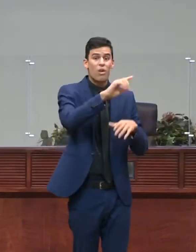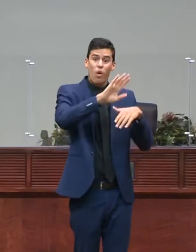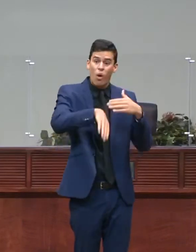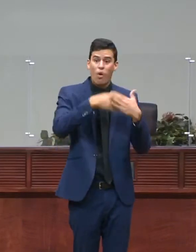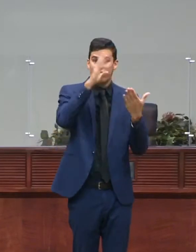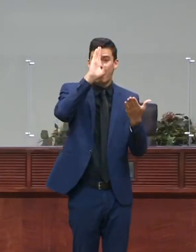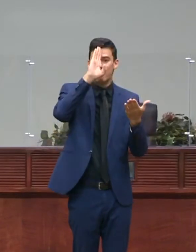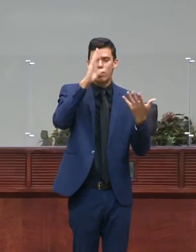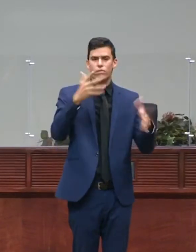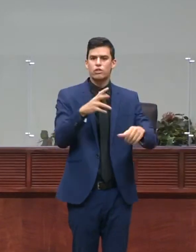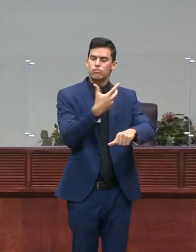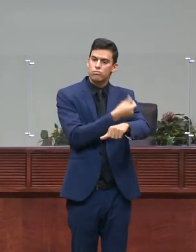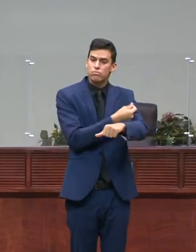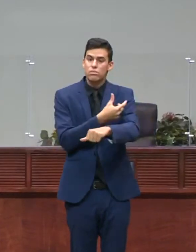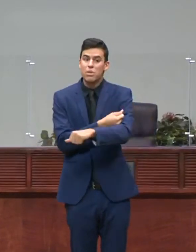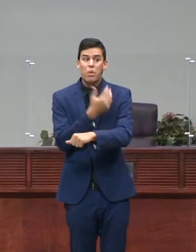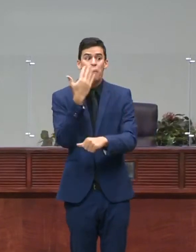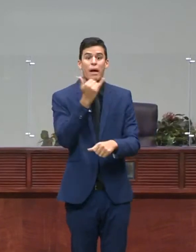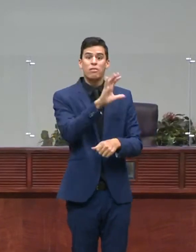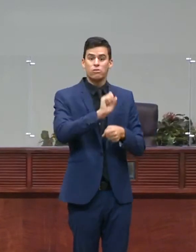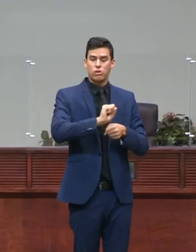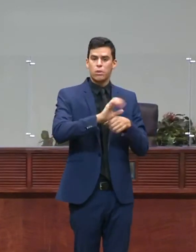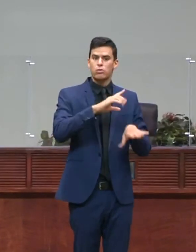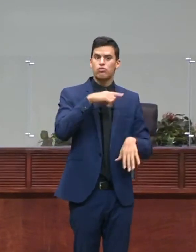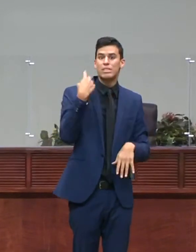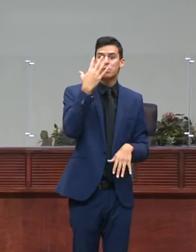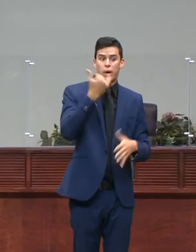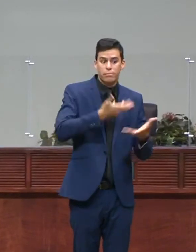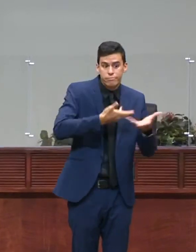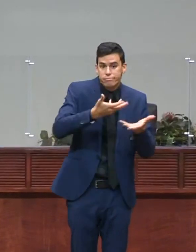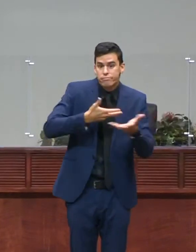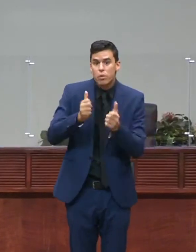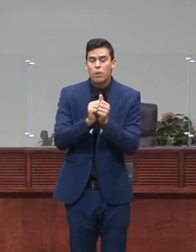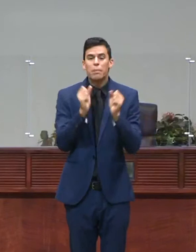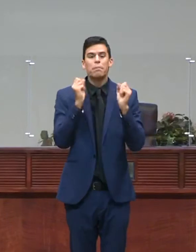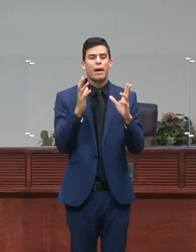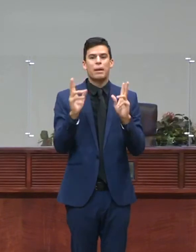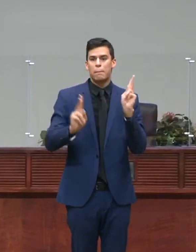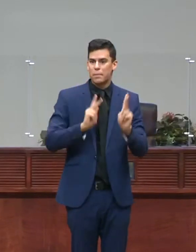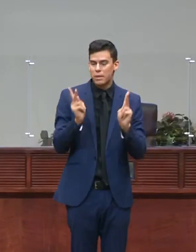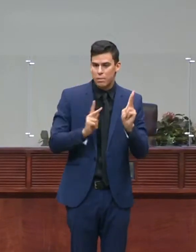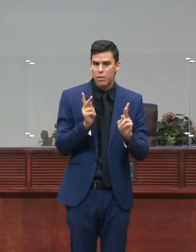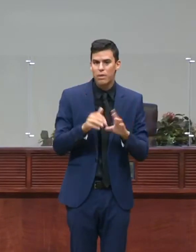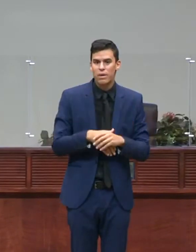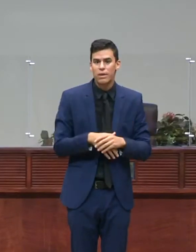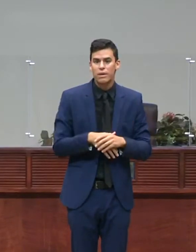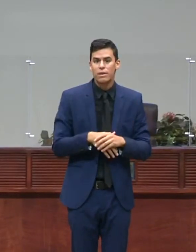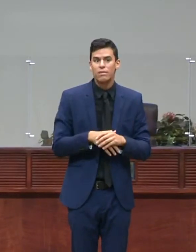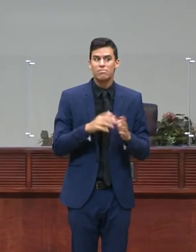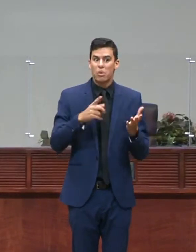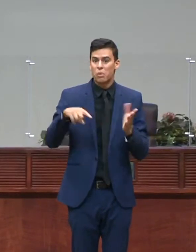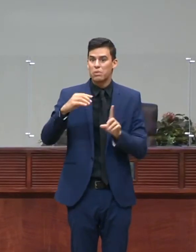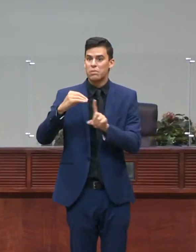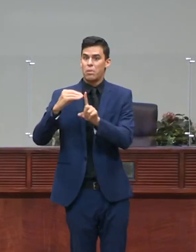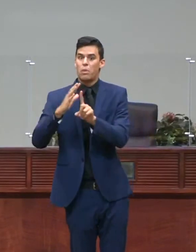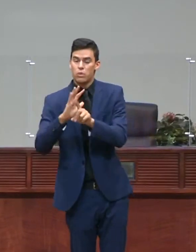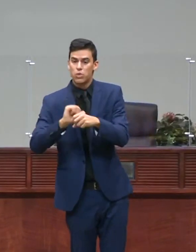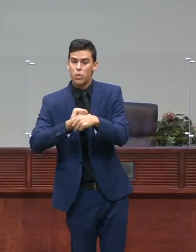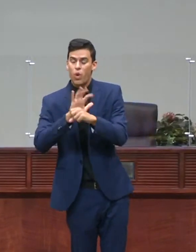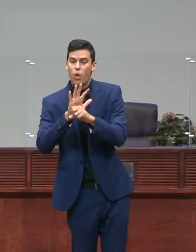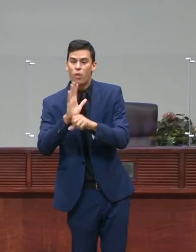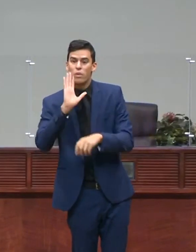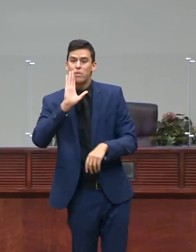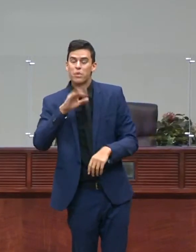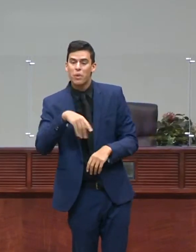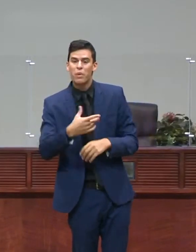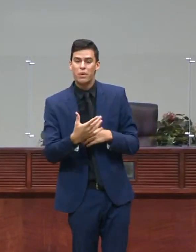they have a risky job, part of the risk at the jobs is also now being exposed to COVID-19, because they get